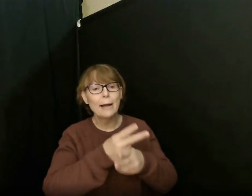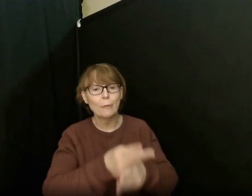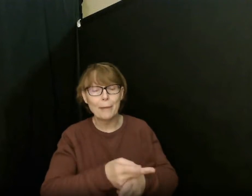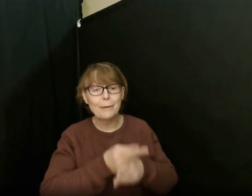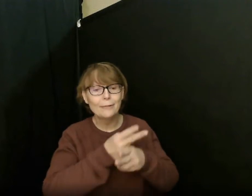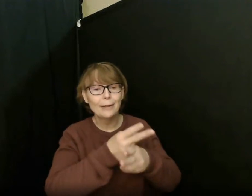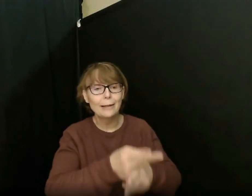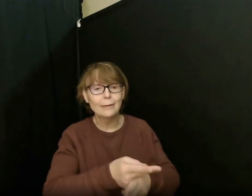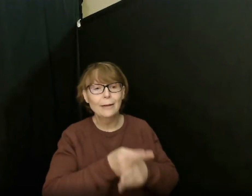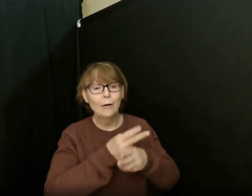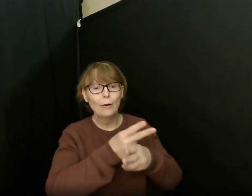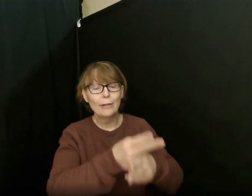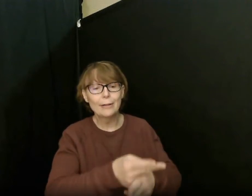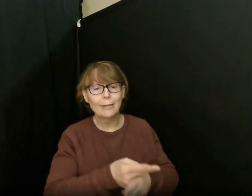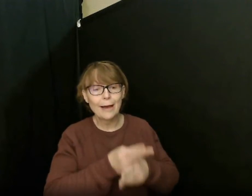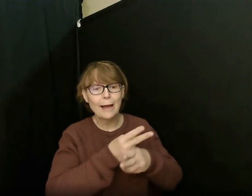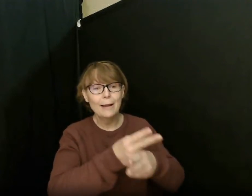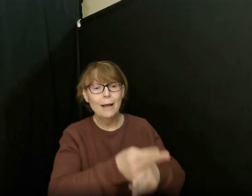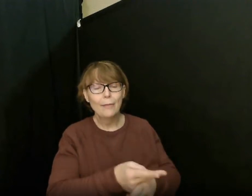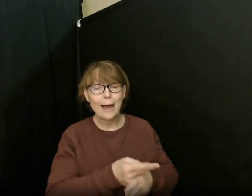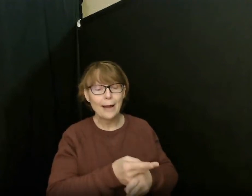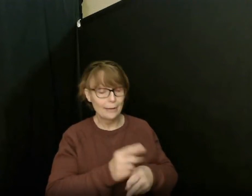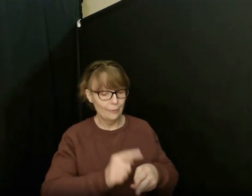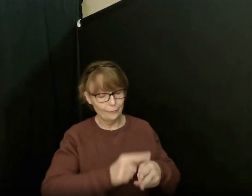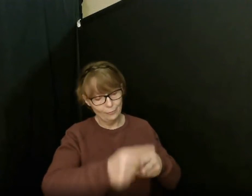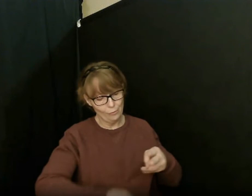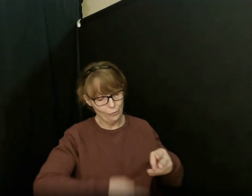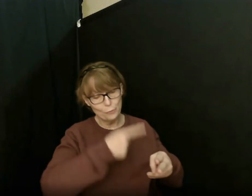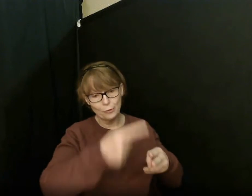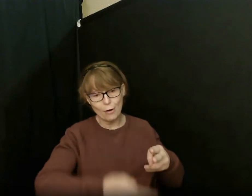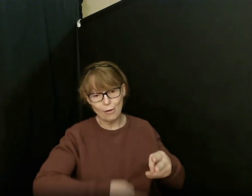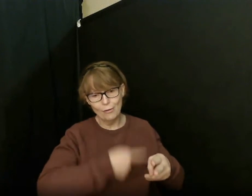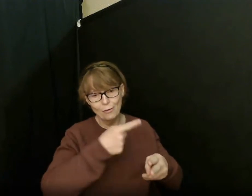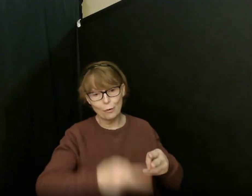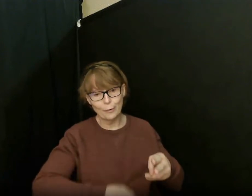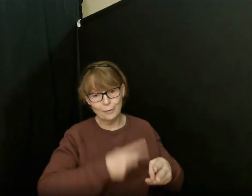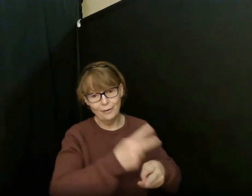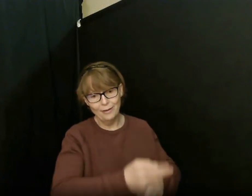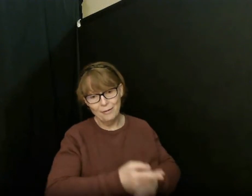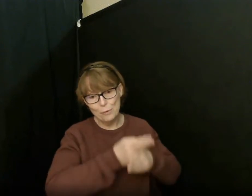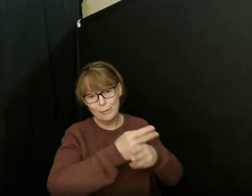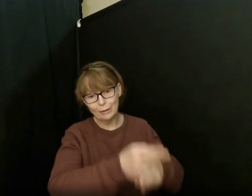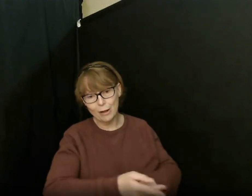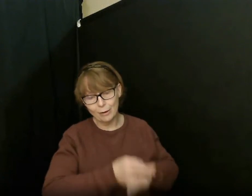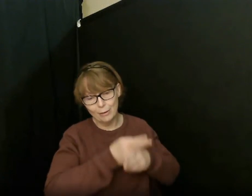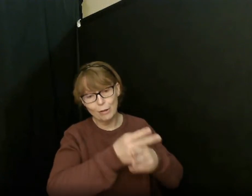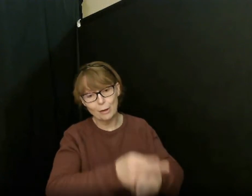or babysit or anything like that. Those are all forward movement clockwise,